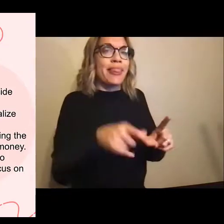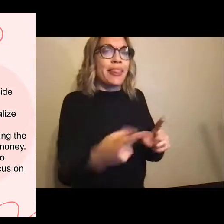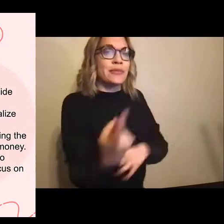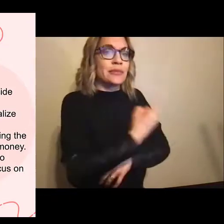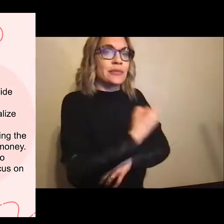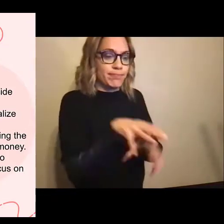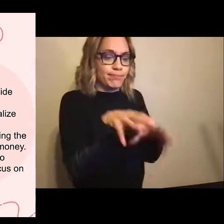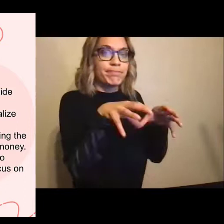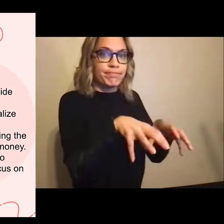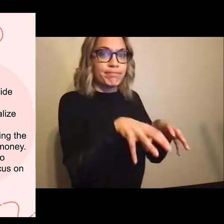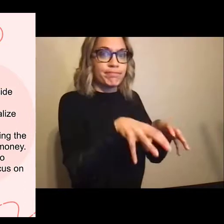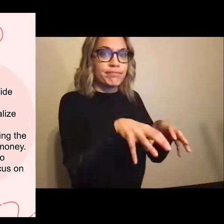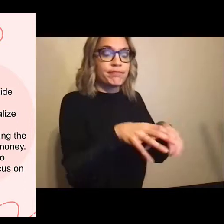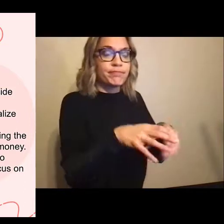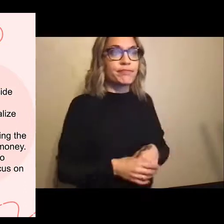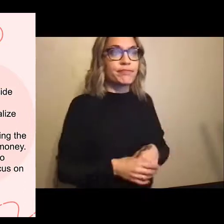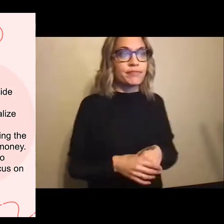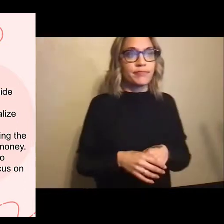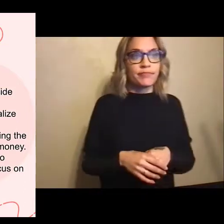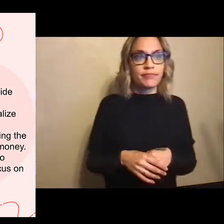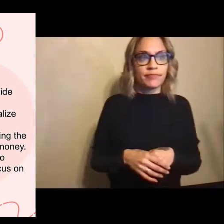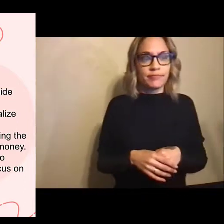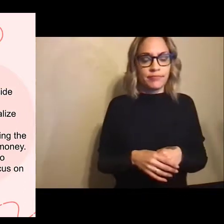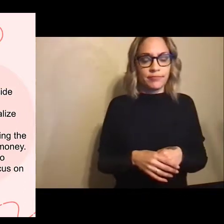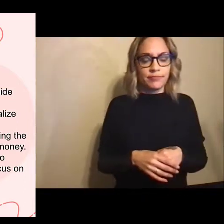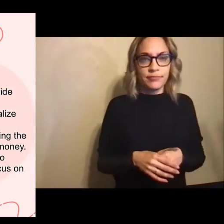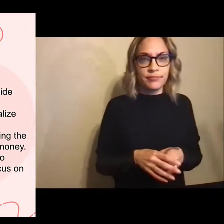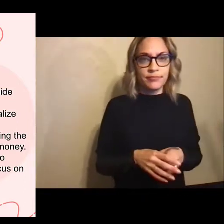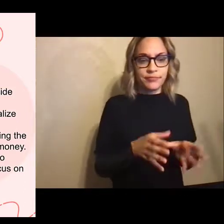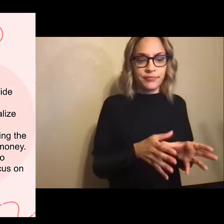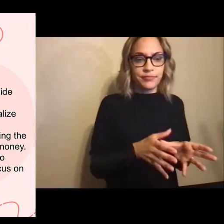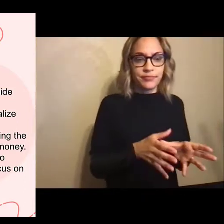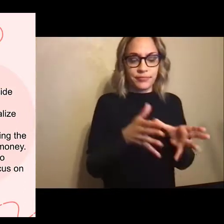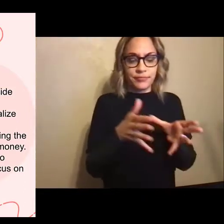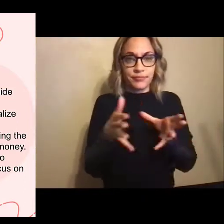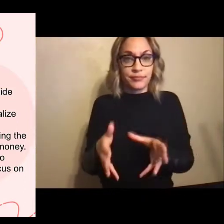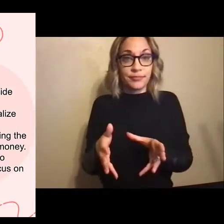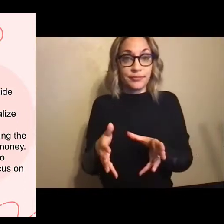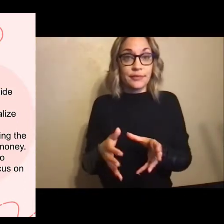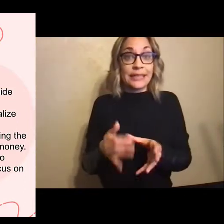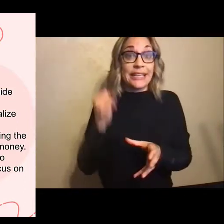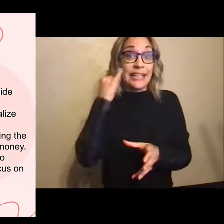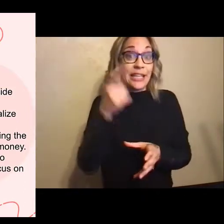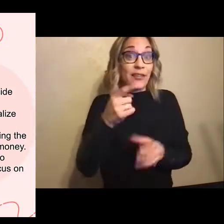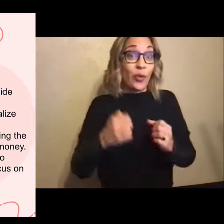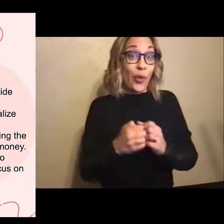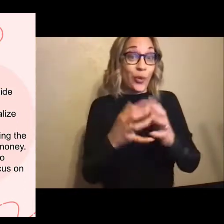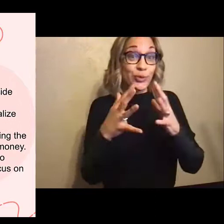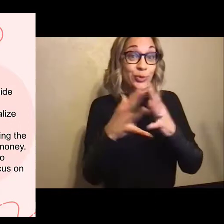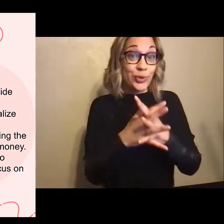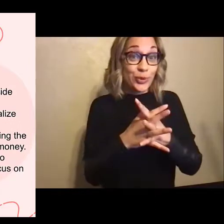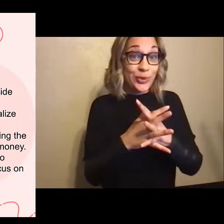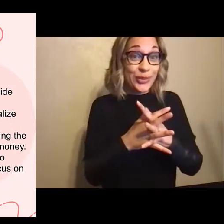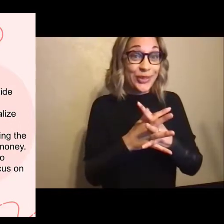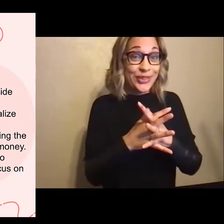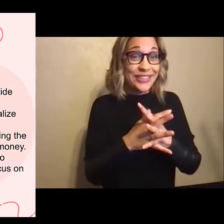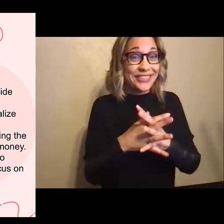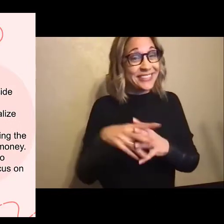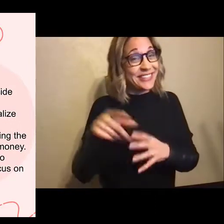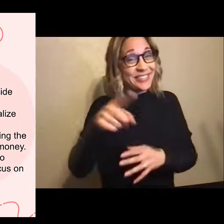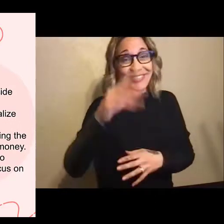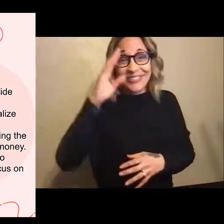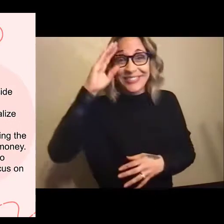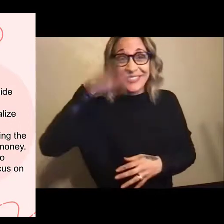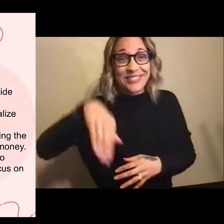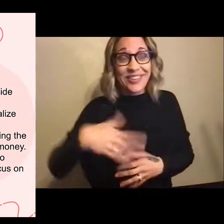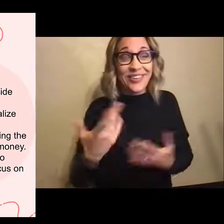you already have that has a purpose, something you've already set for yourself for that day. And then later in your afternoon, if